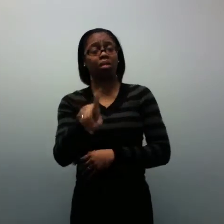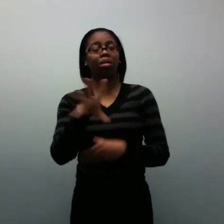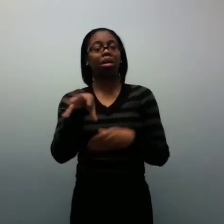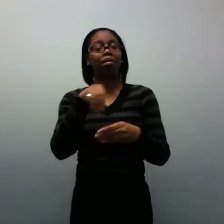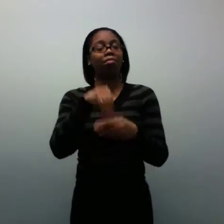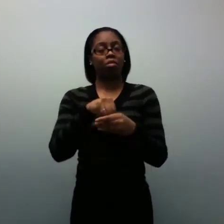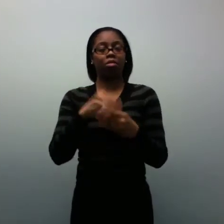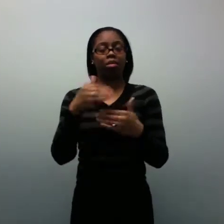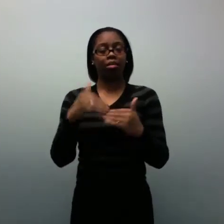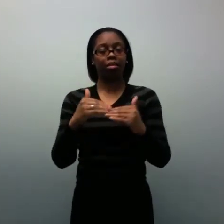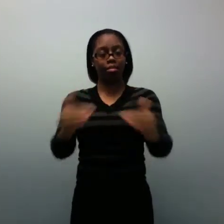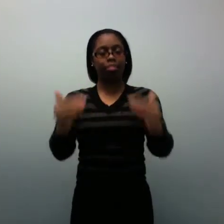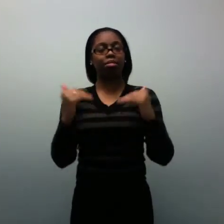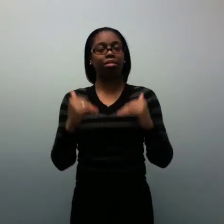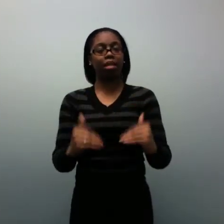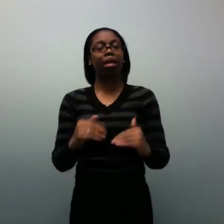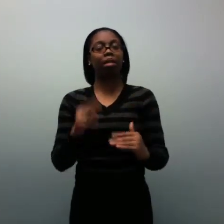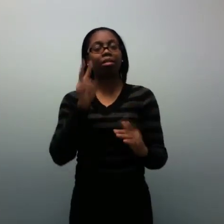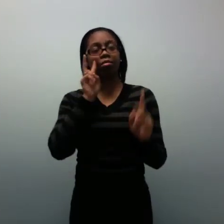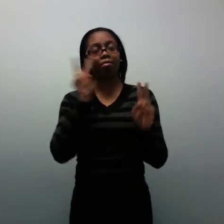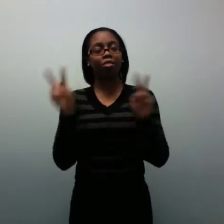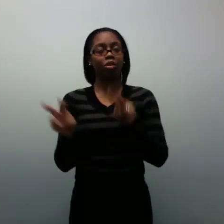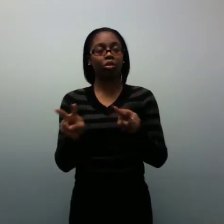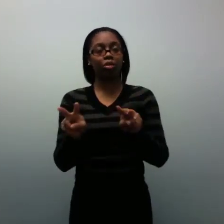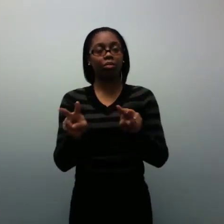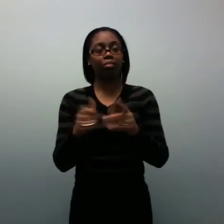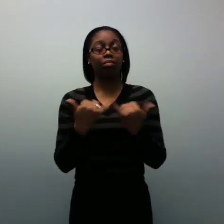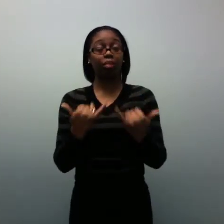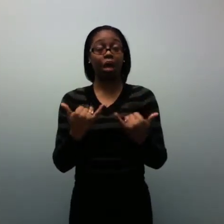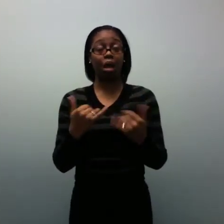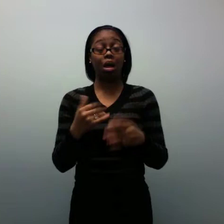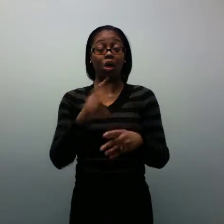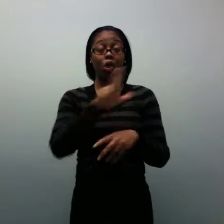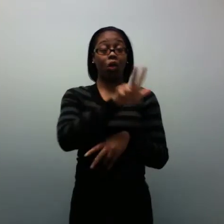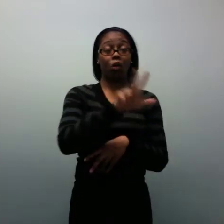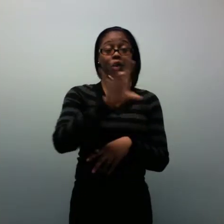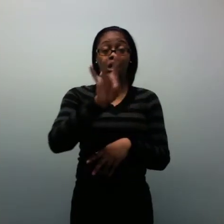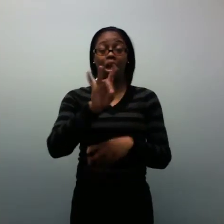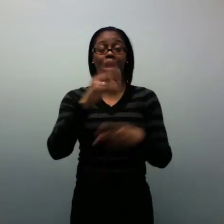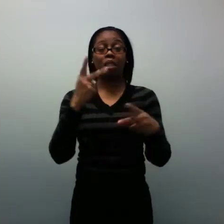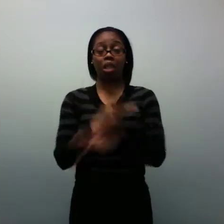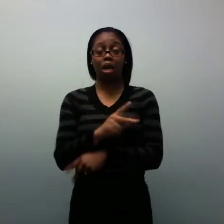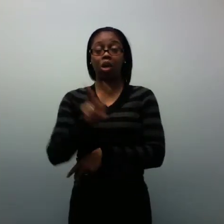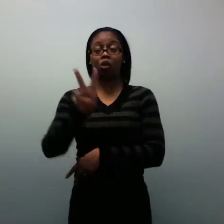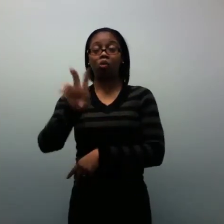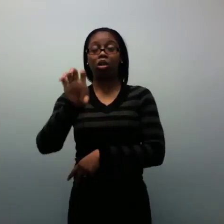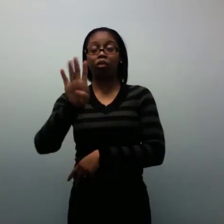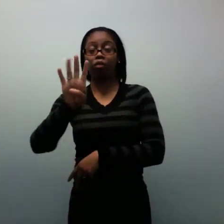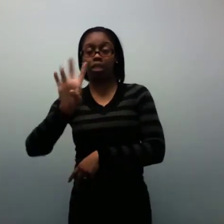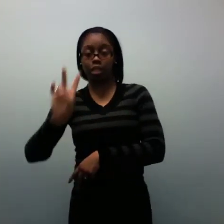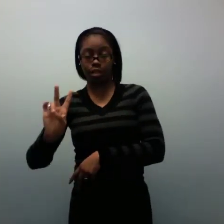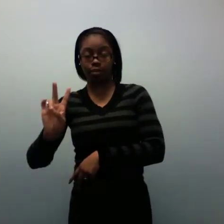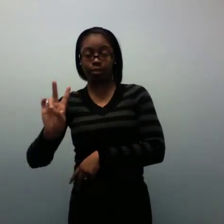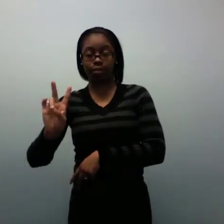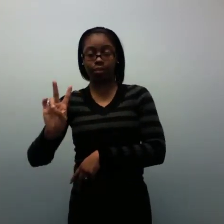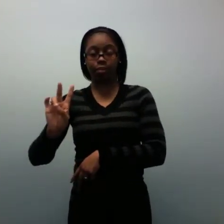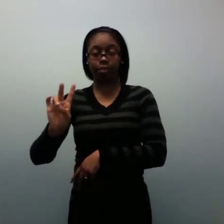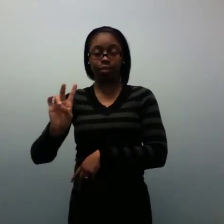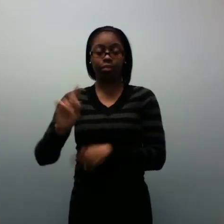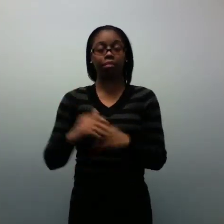visual. We're multiplying 38 times 247. Now, at this point in time, I'm not